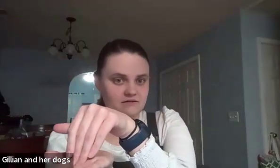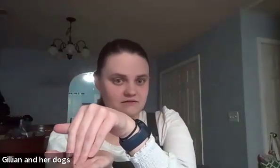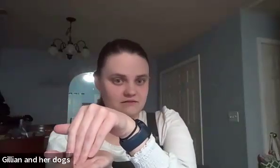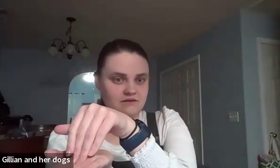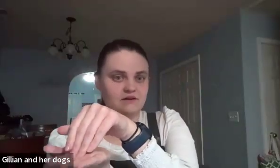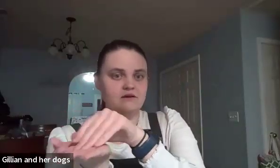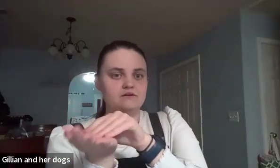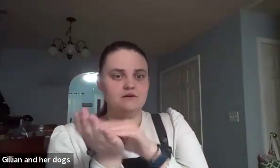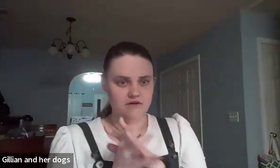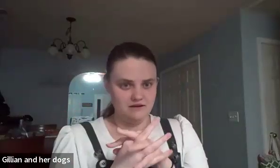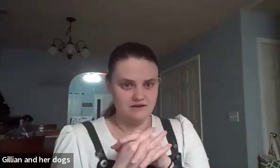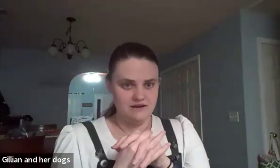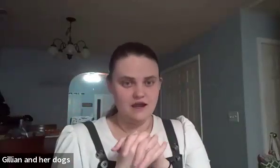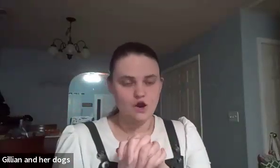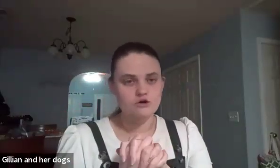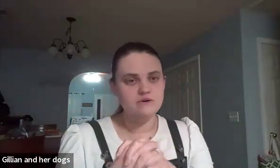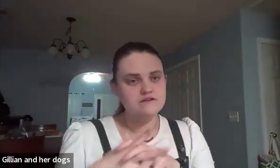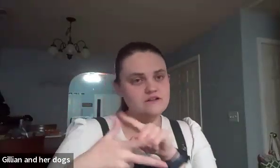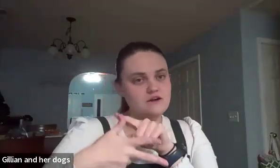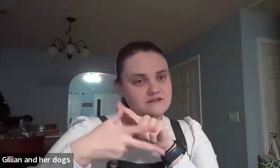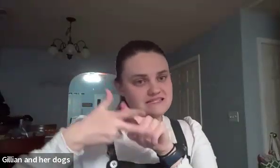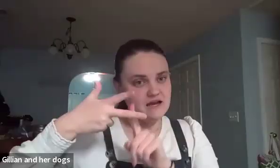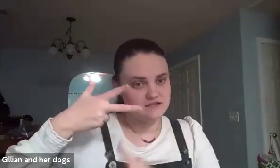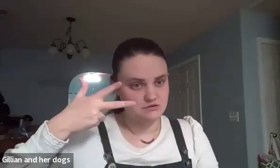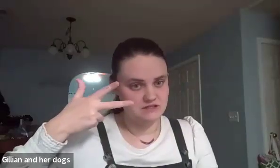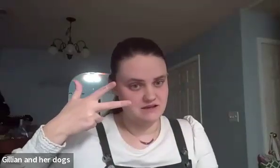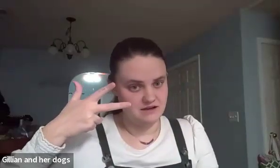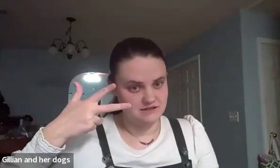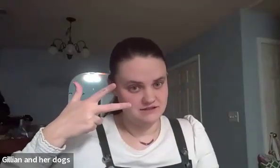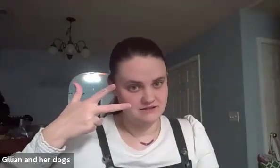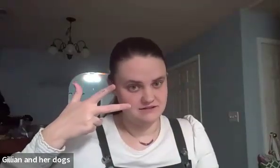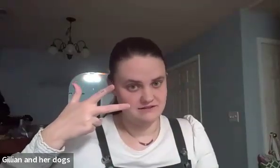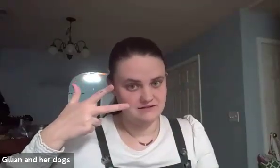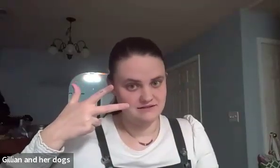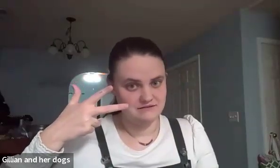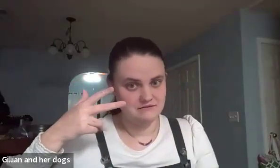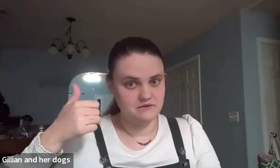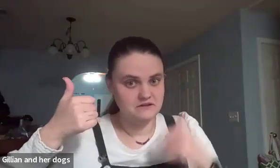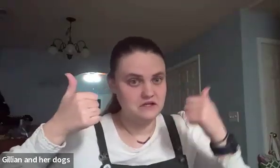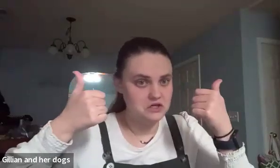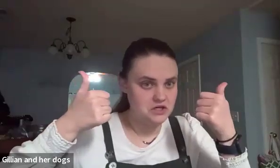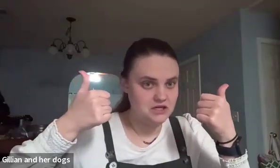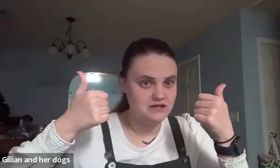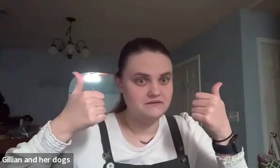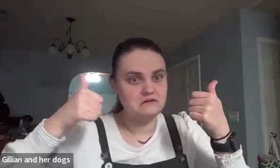Okay? All right. How are we feeling on these last three signs? We feeling good? Feeling